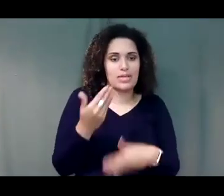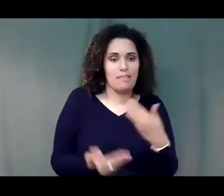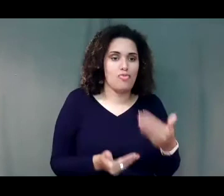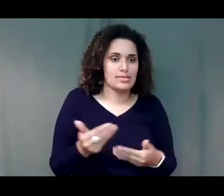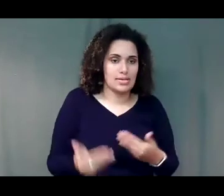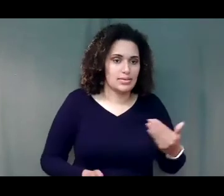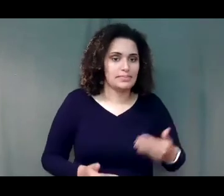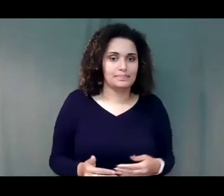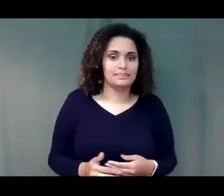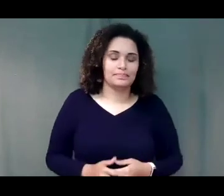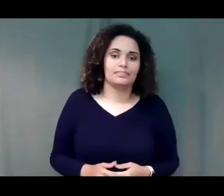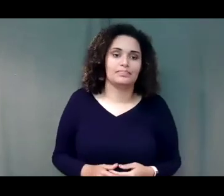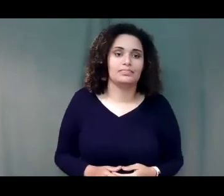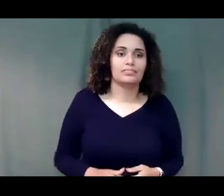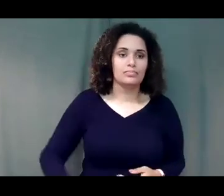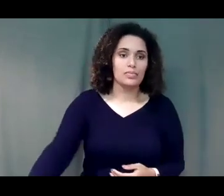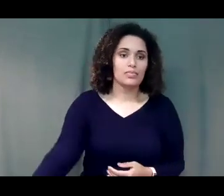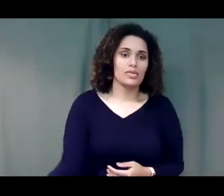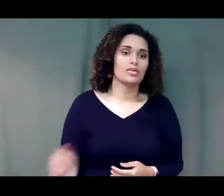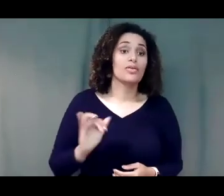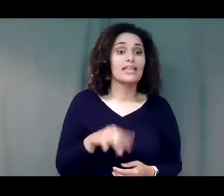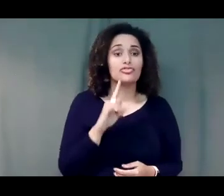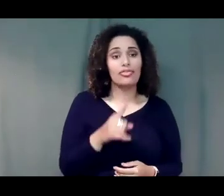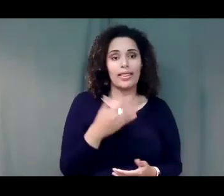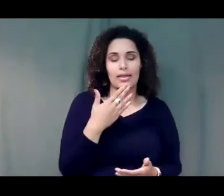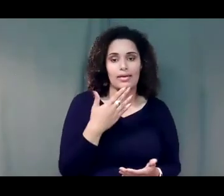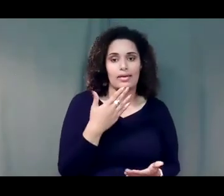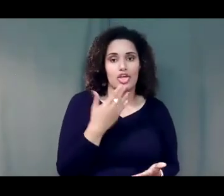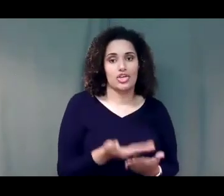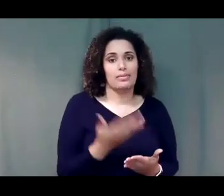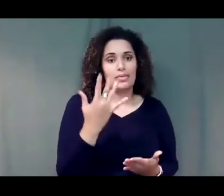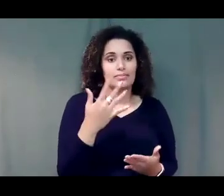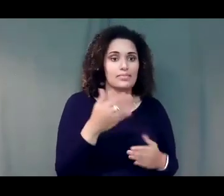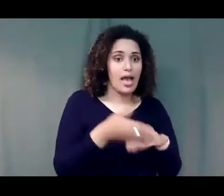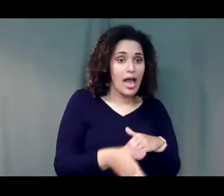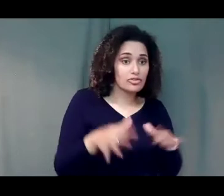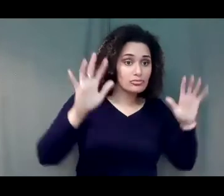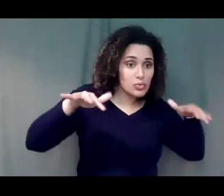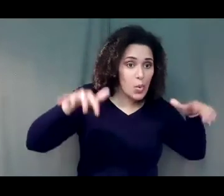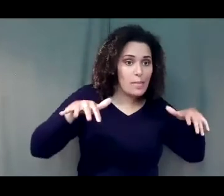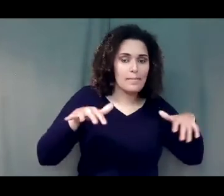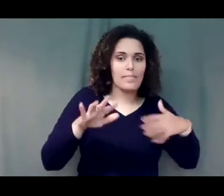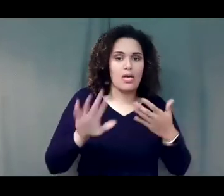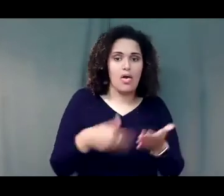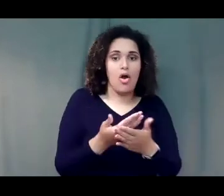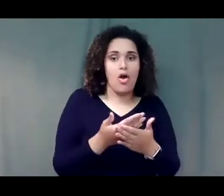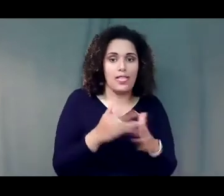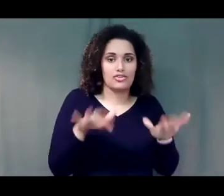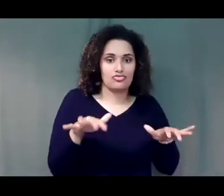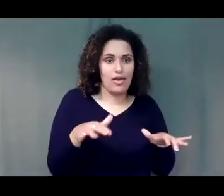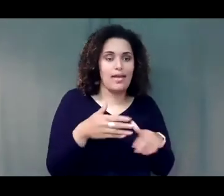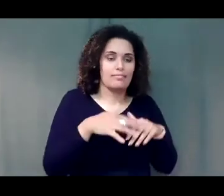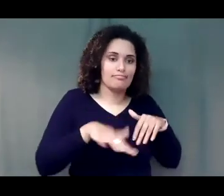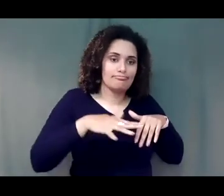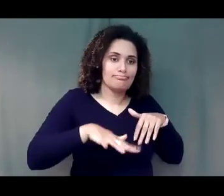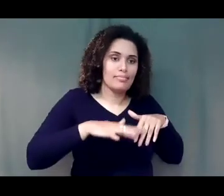down. And that's really good because it gives you, after the storm, you're getting all this rain running off, but that's fine. You